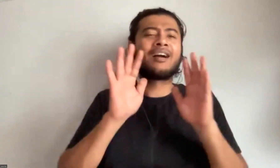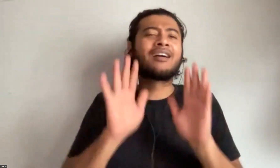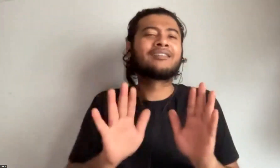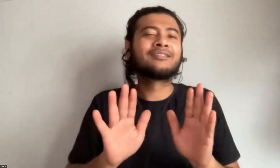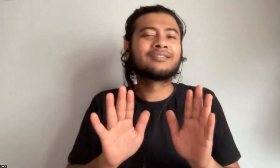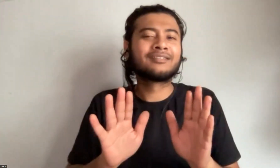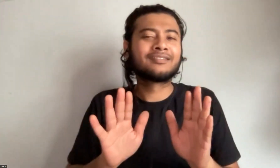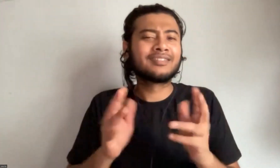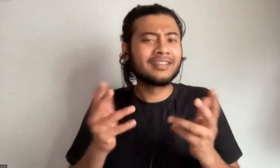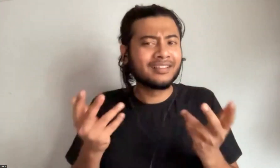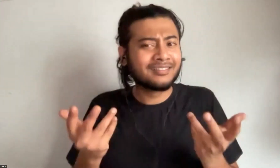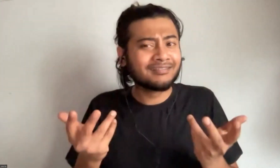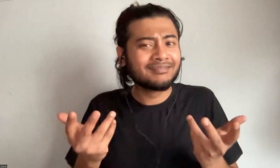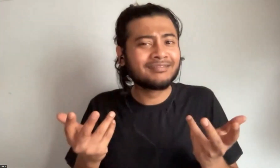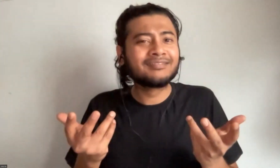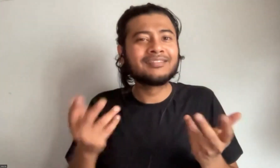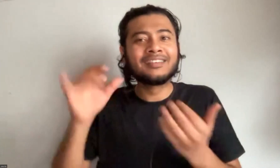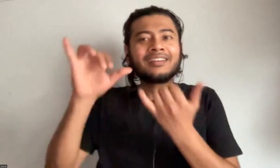have forgotten the Supreme Lord.